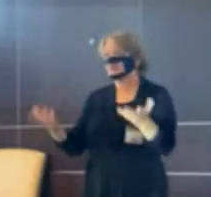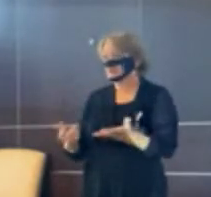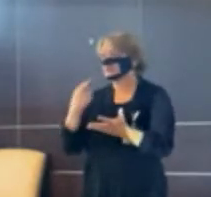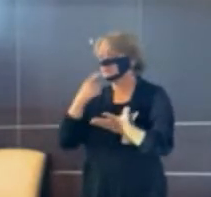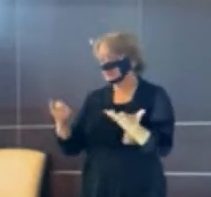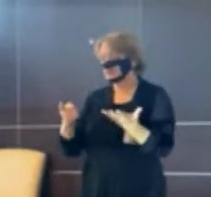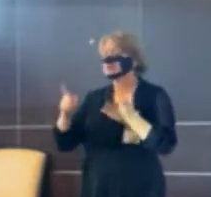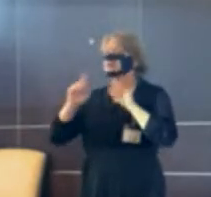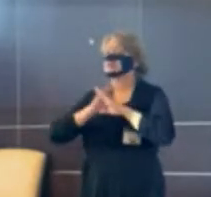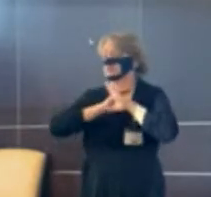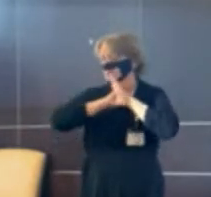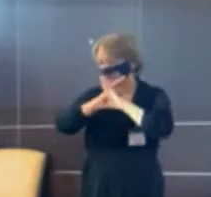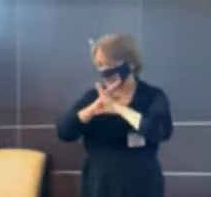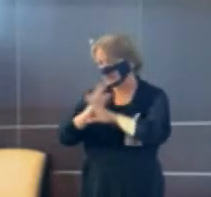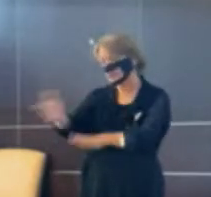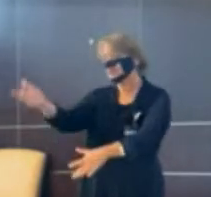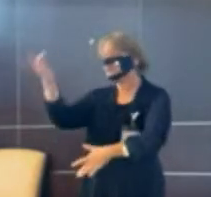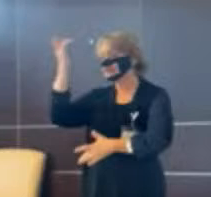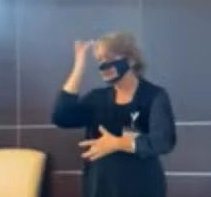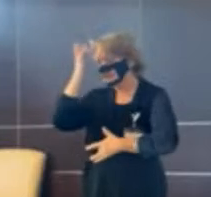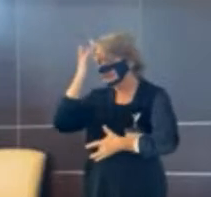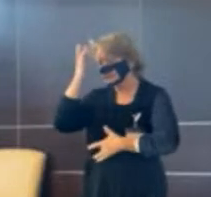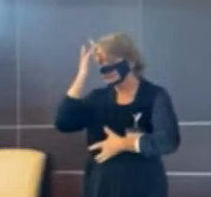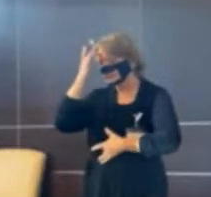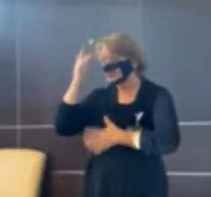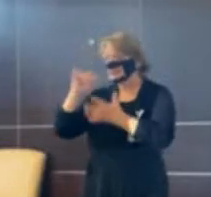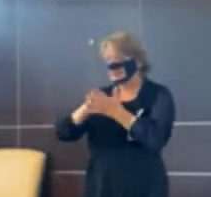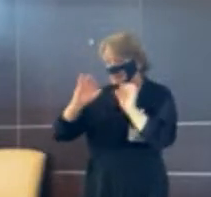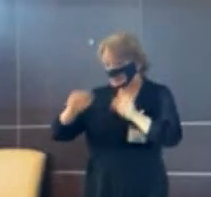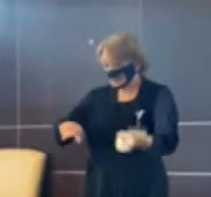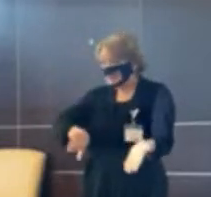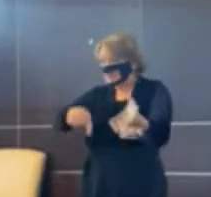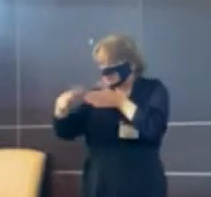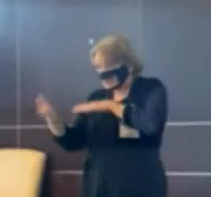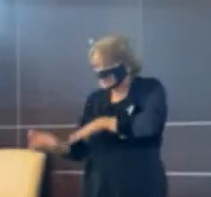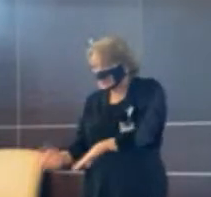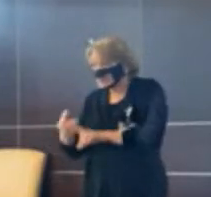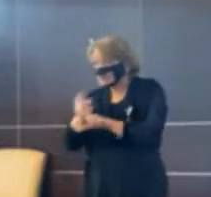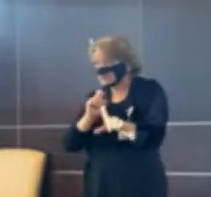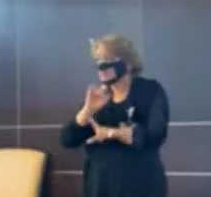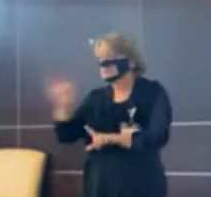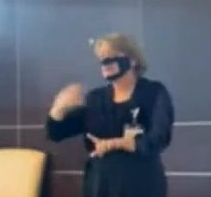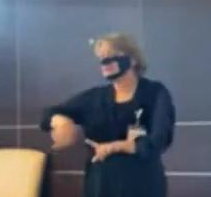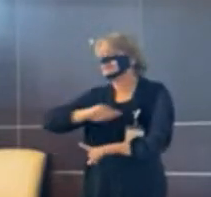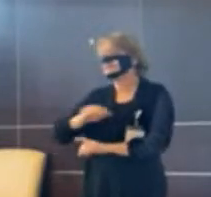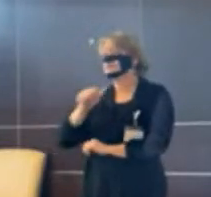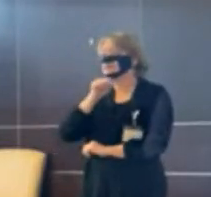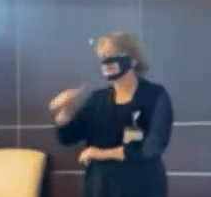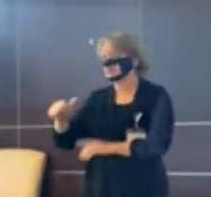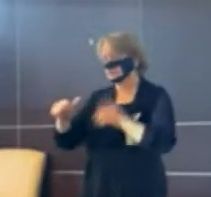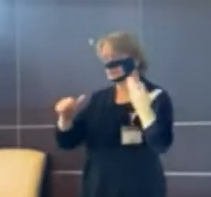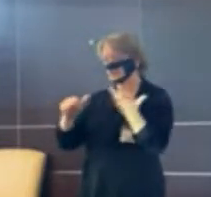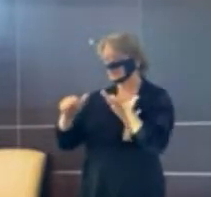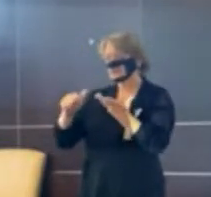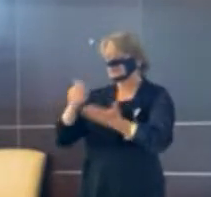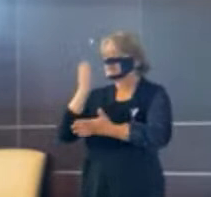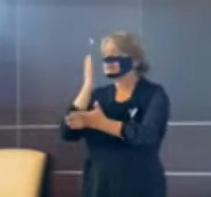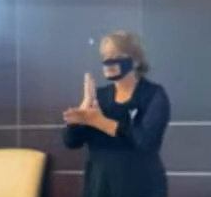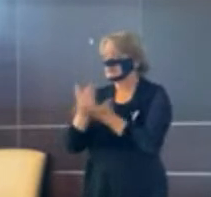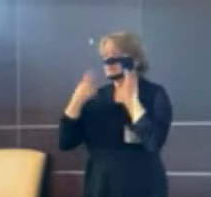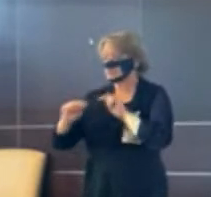and a preventable illness that can be deadly if we do not take every step to mitigate the spread of flu as